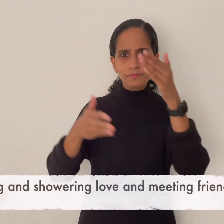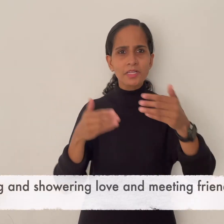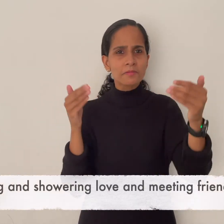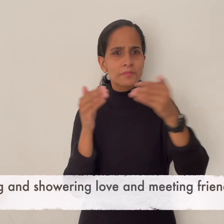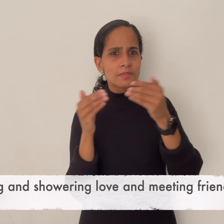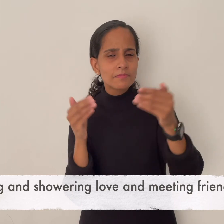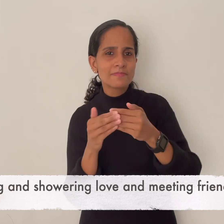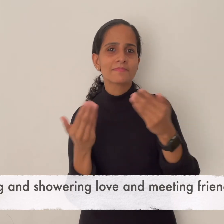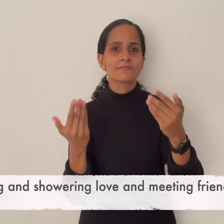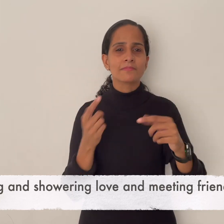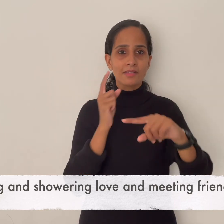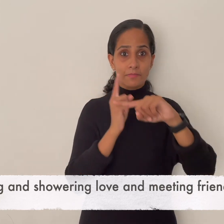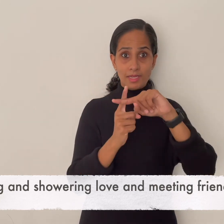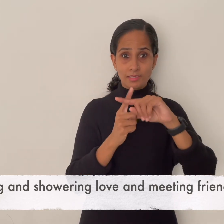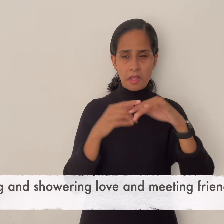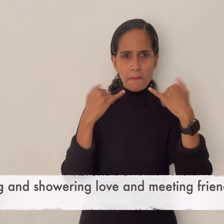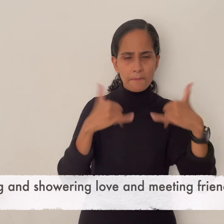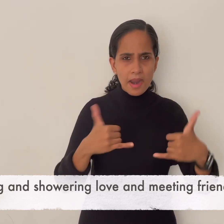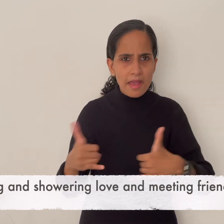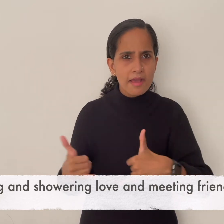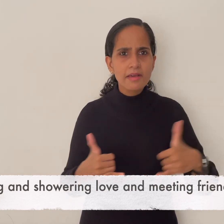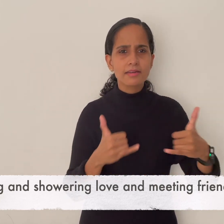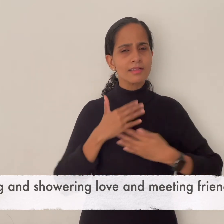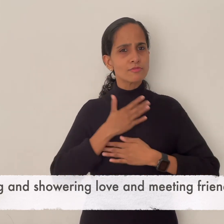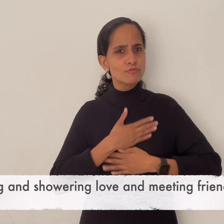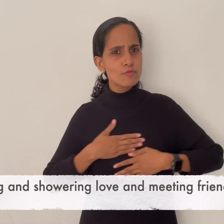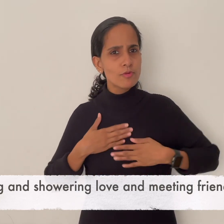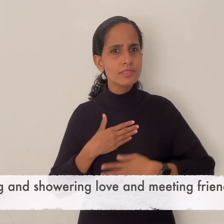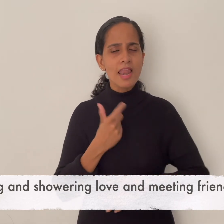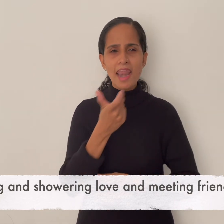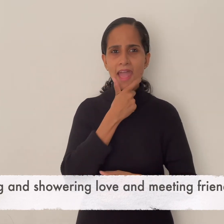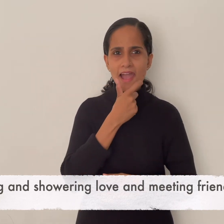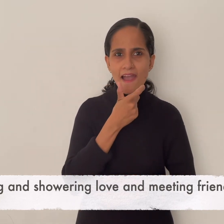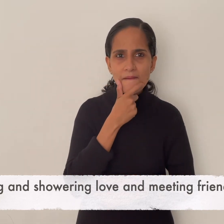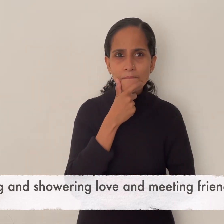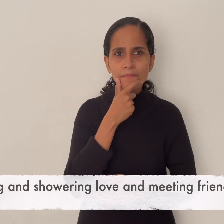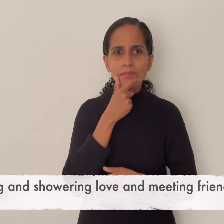and showering love and meeting friends.